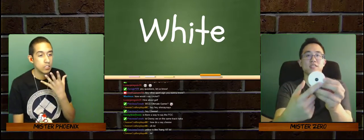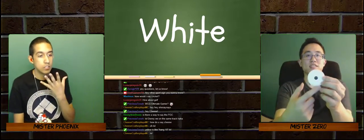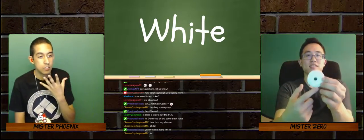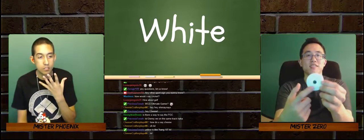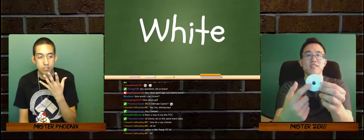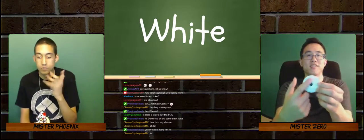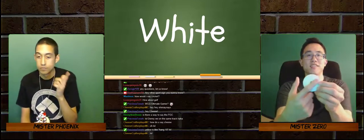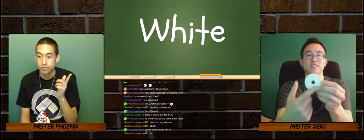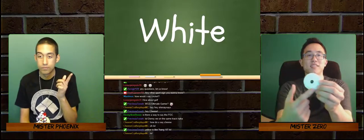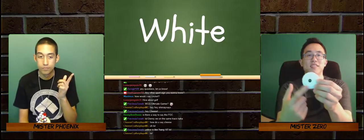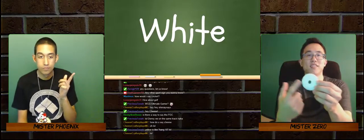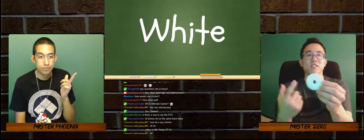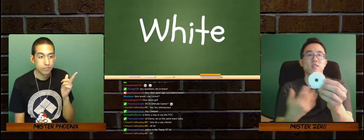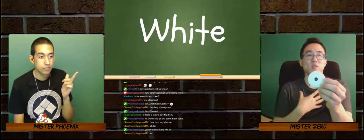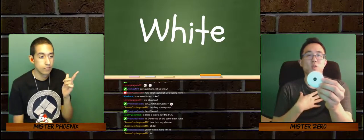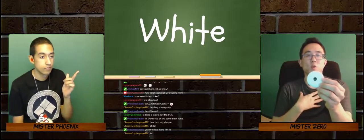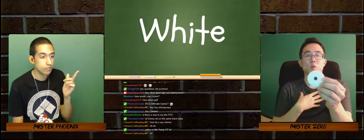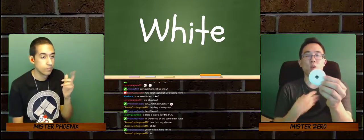White.